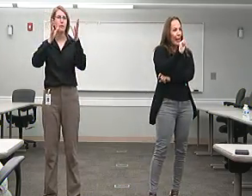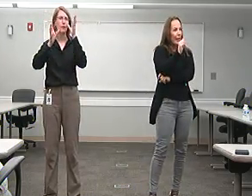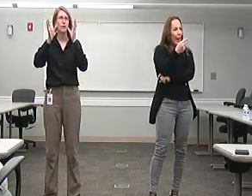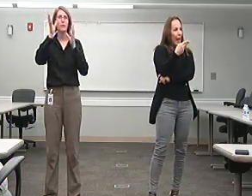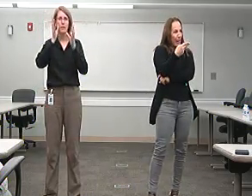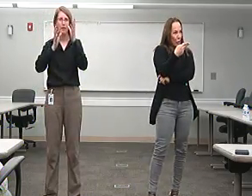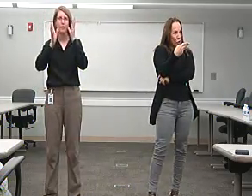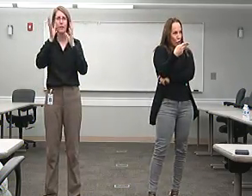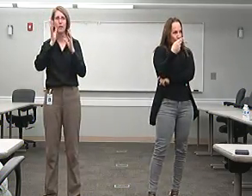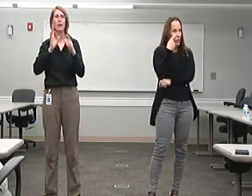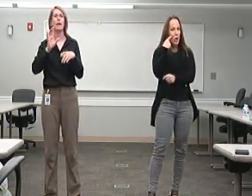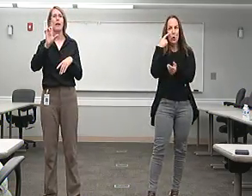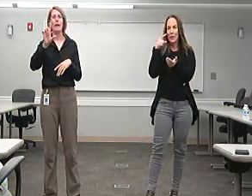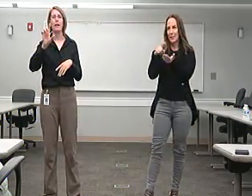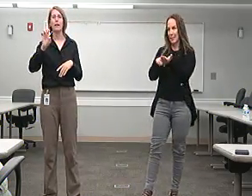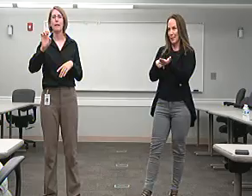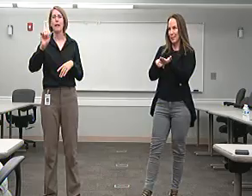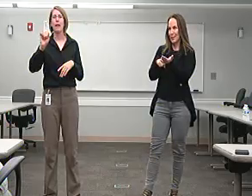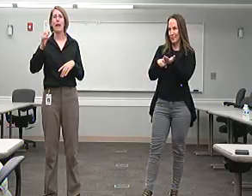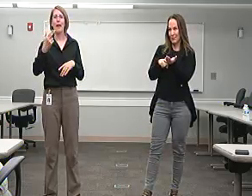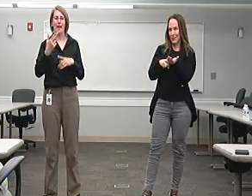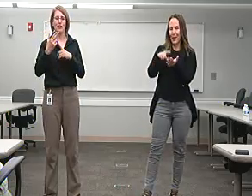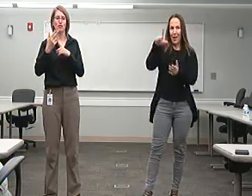L-E-A-H notices